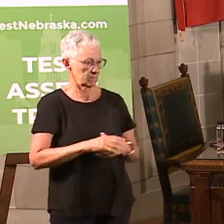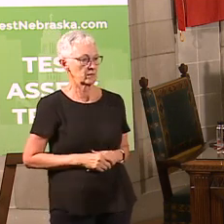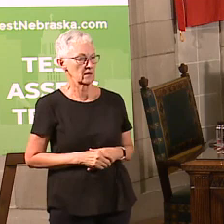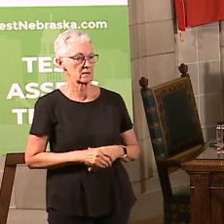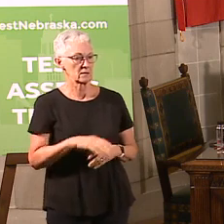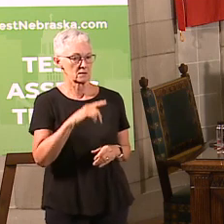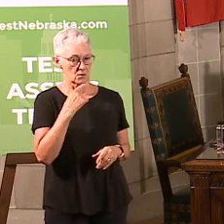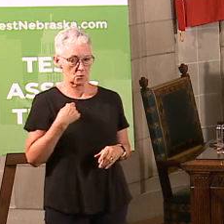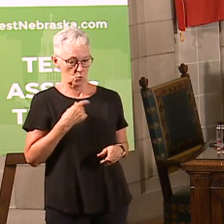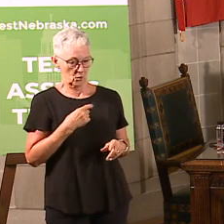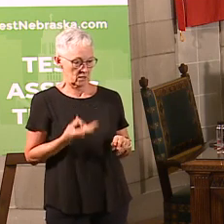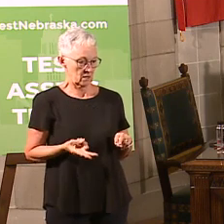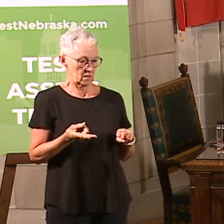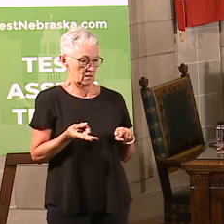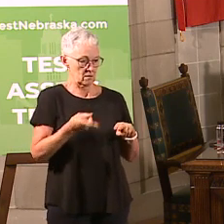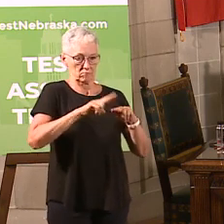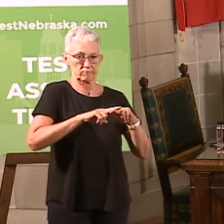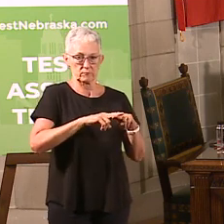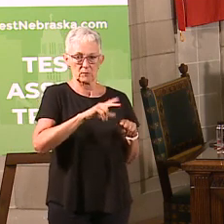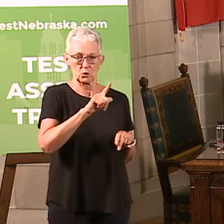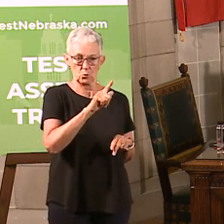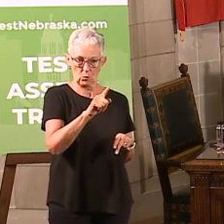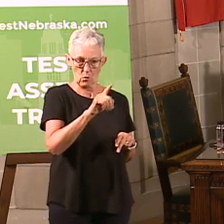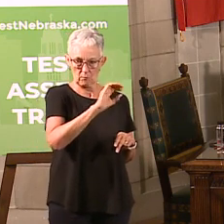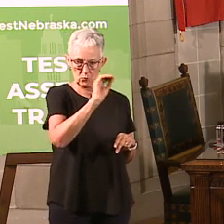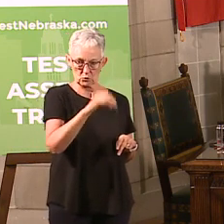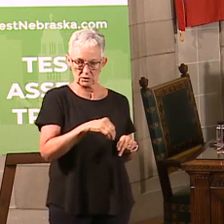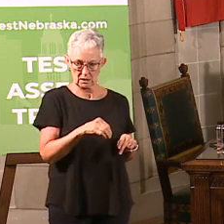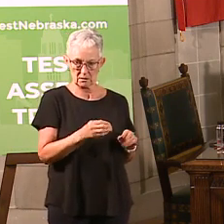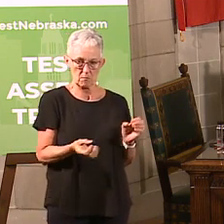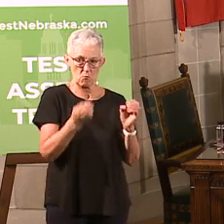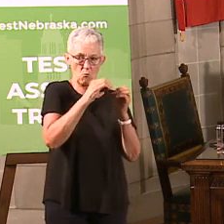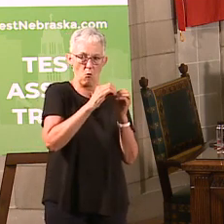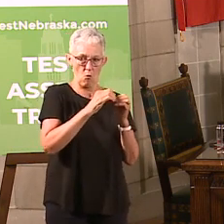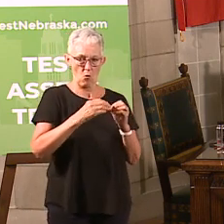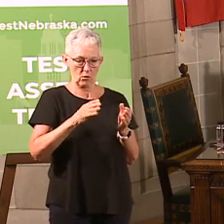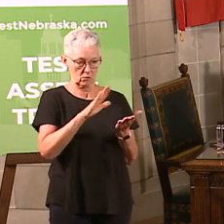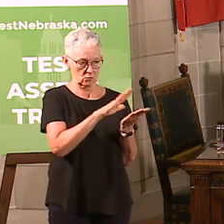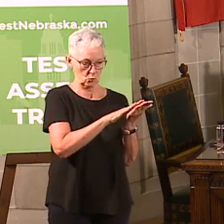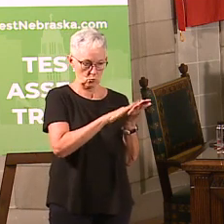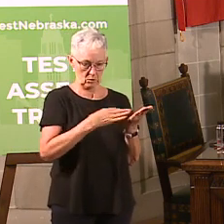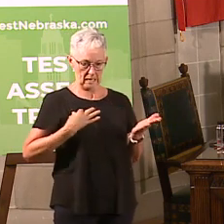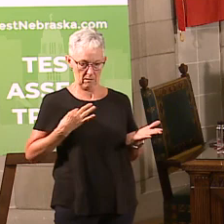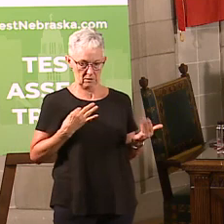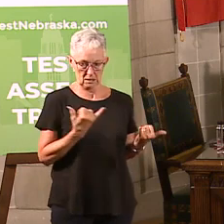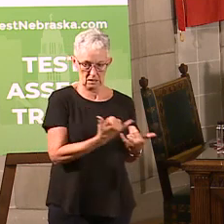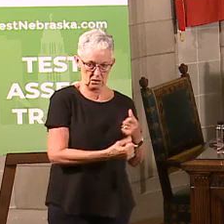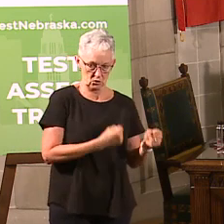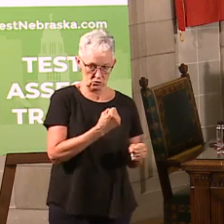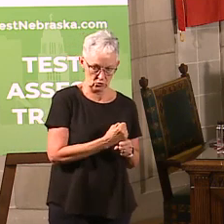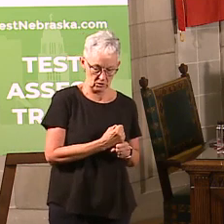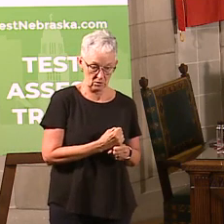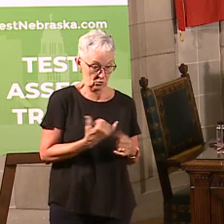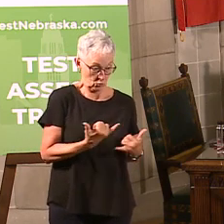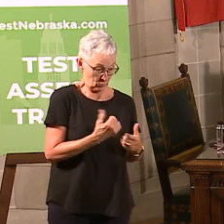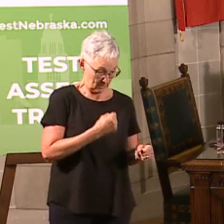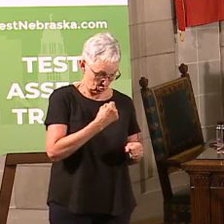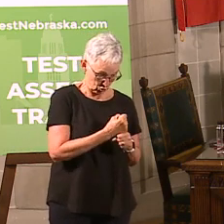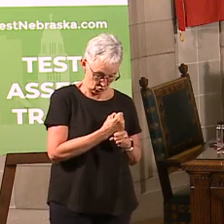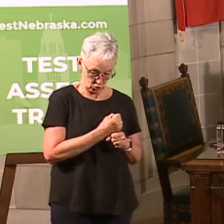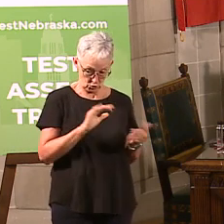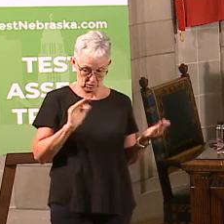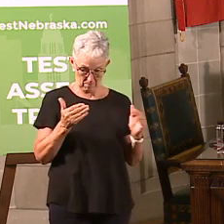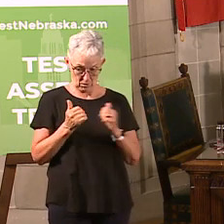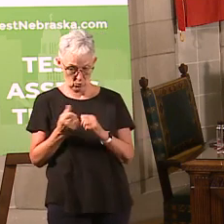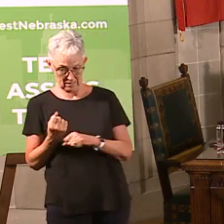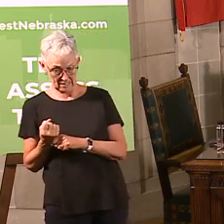over 2,000 applications. In fact, if you were to compare the number of applications we had at this time last year to where we are right now,